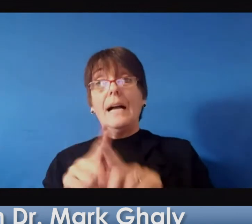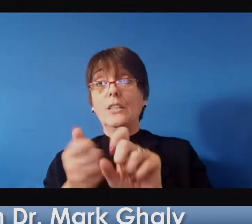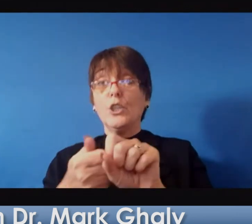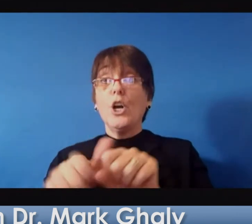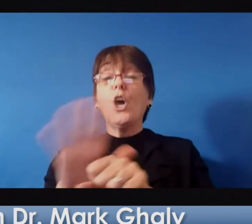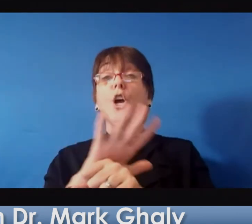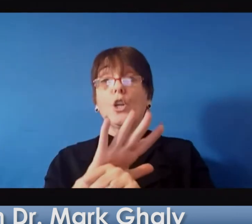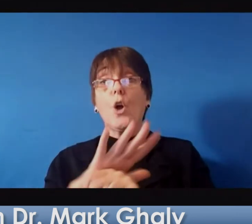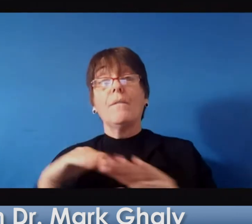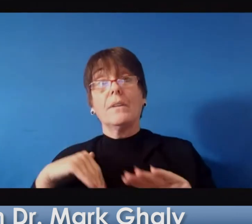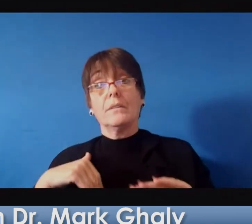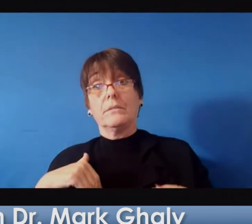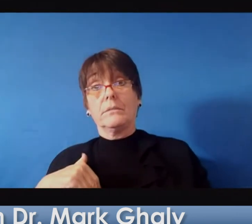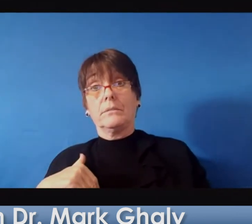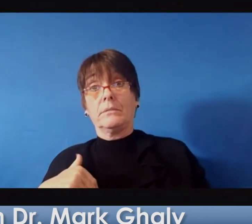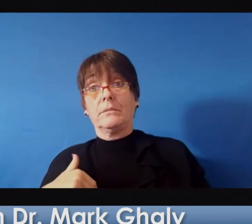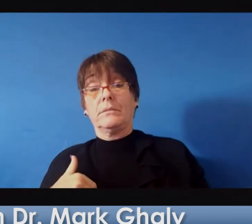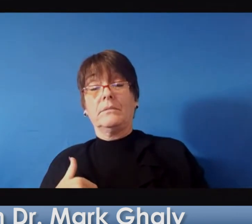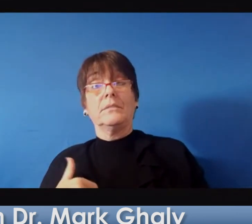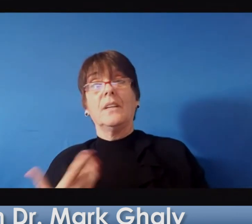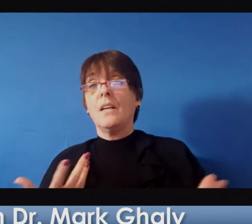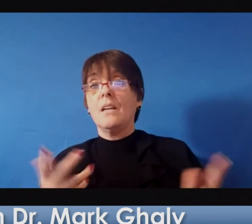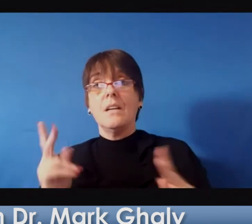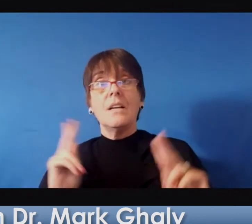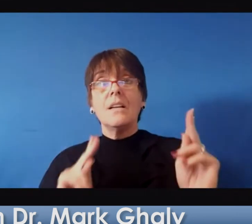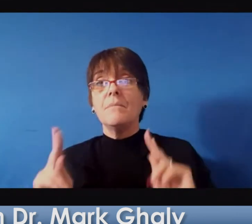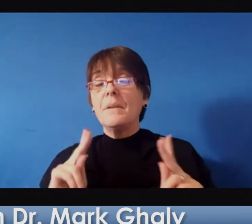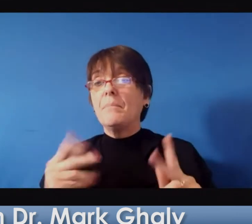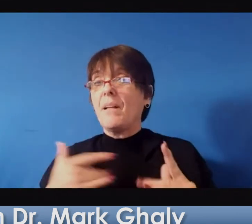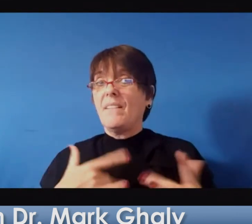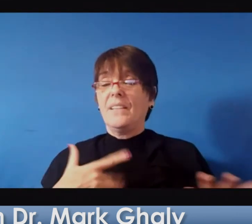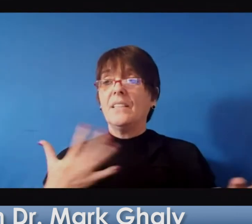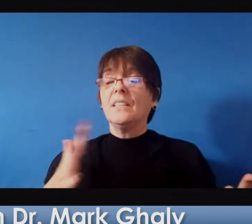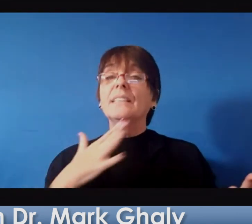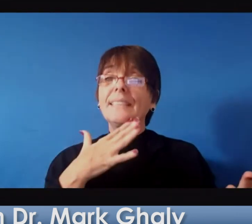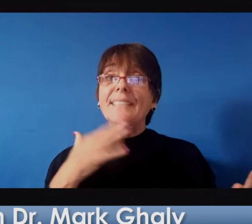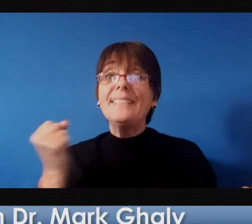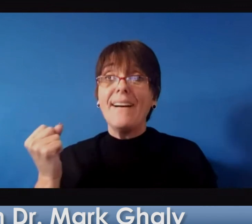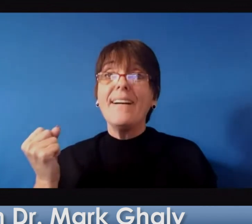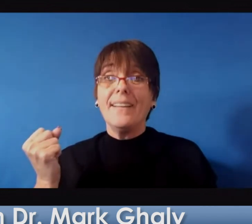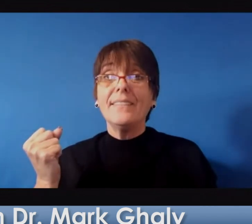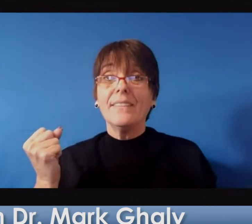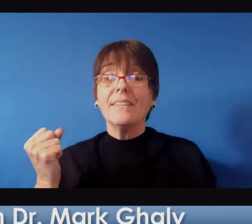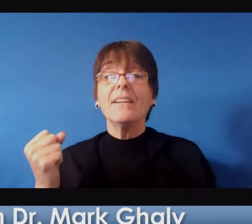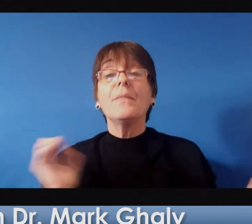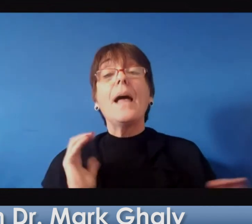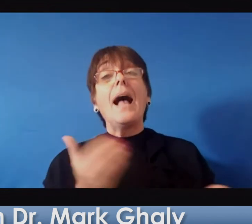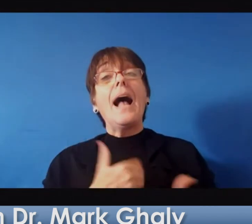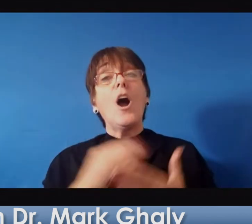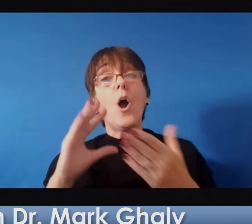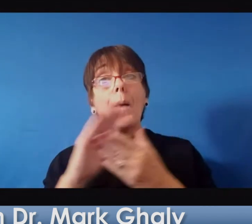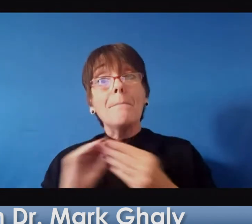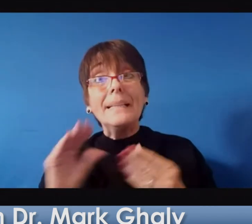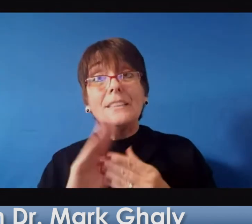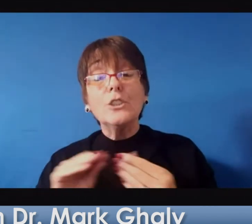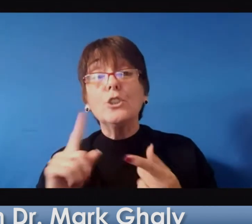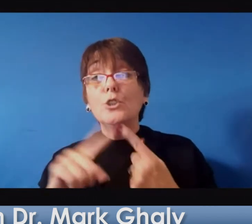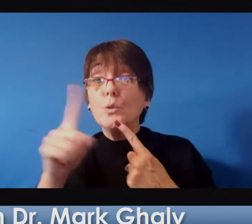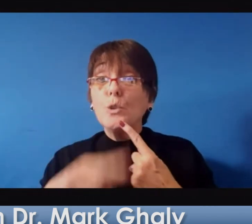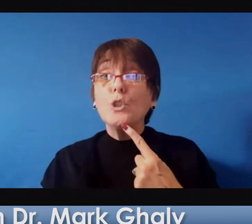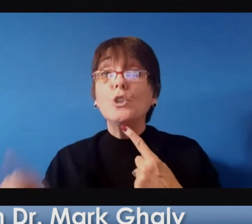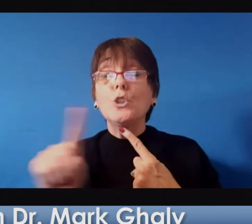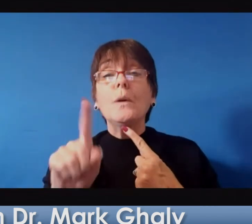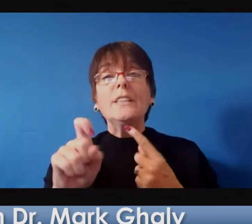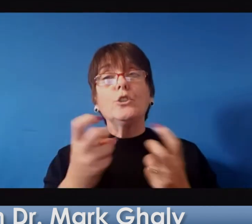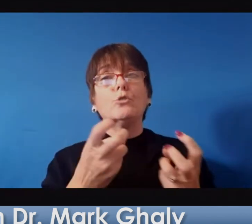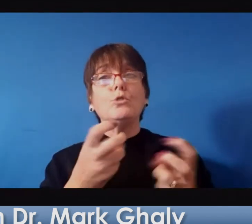fatigue sets in, people have even COVID resentment, that our messaging needs to